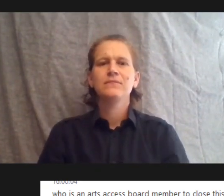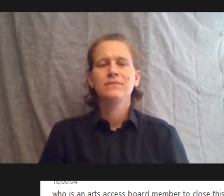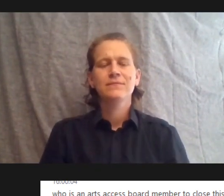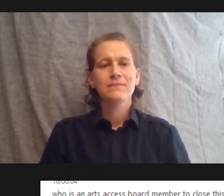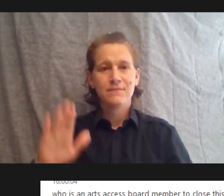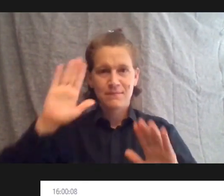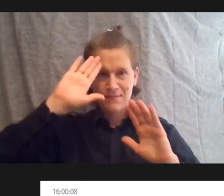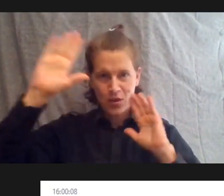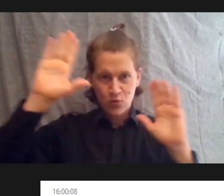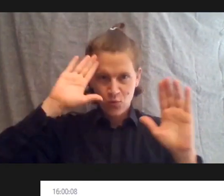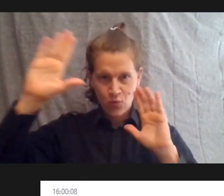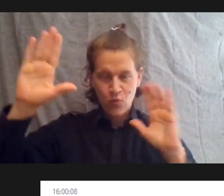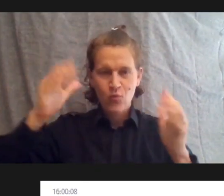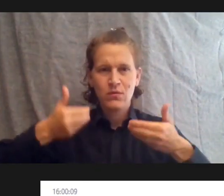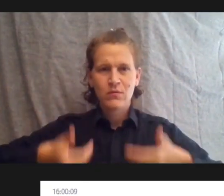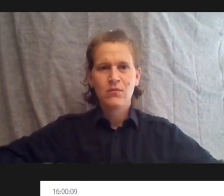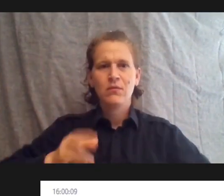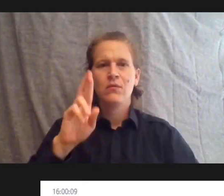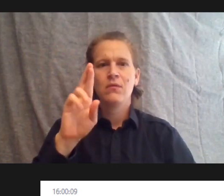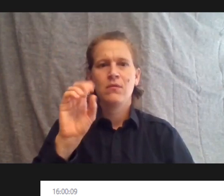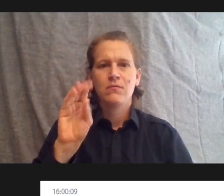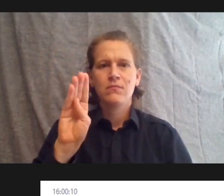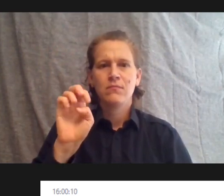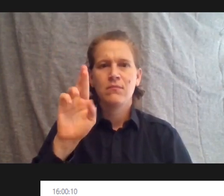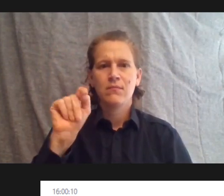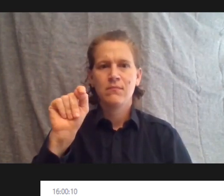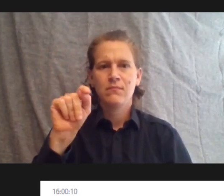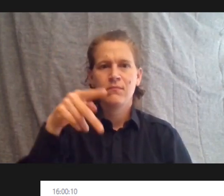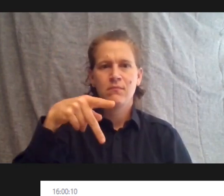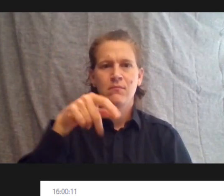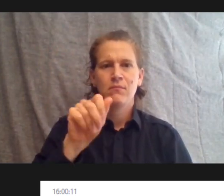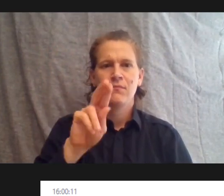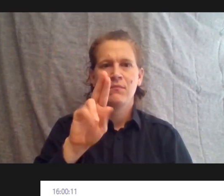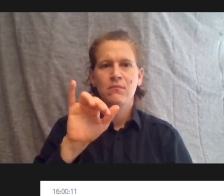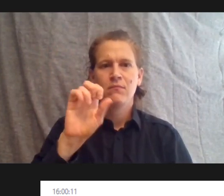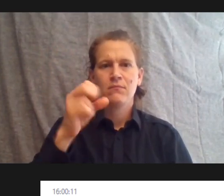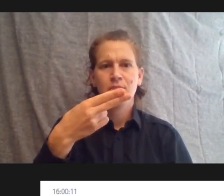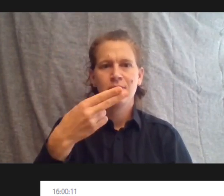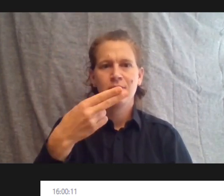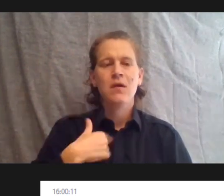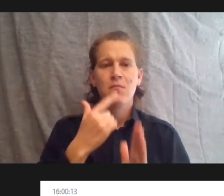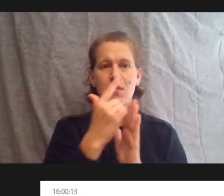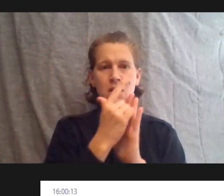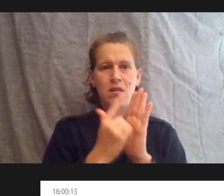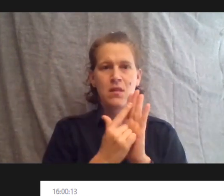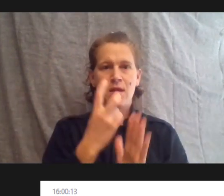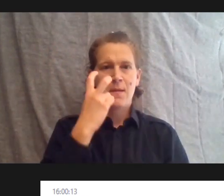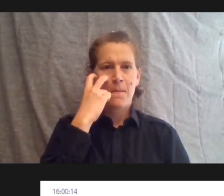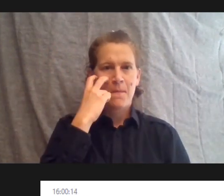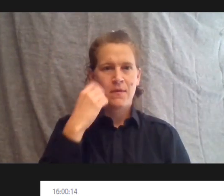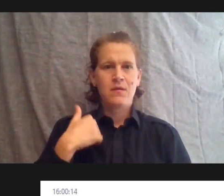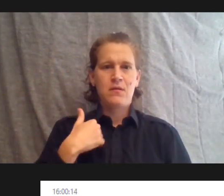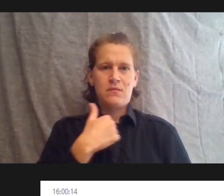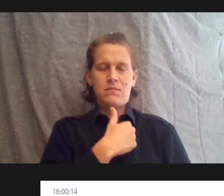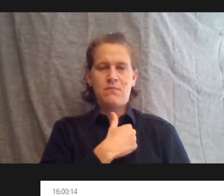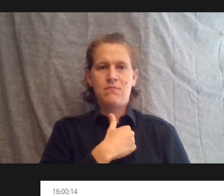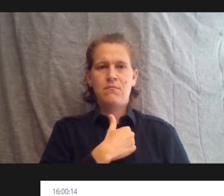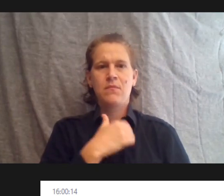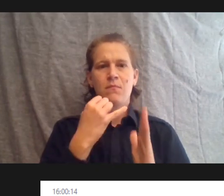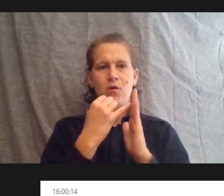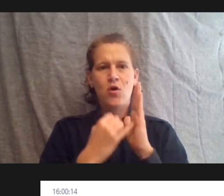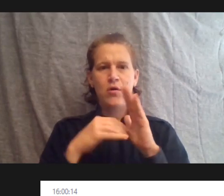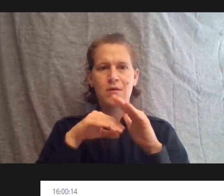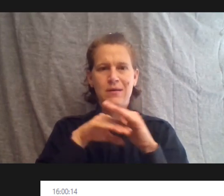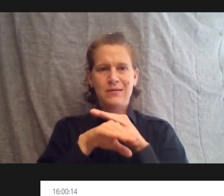Hello, I'm Robert Parrish. I'm a legally blind member of the Arts Access Board